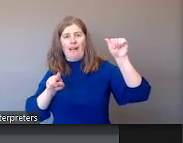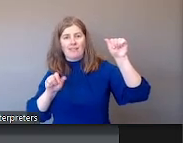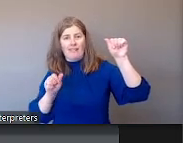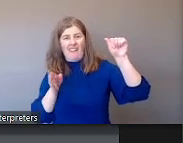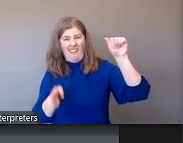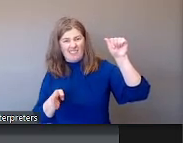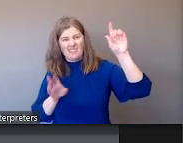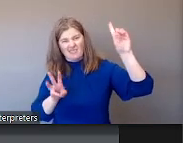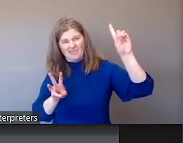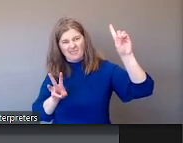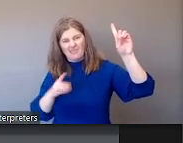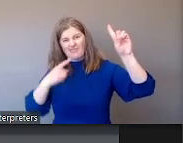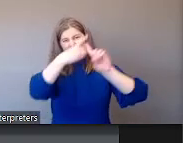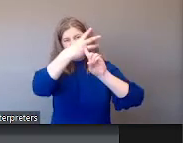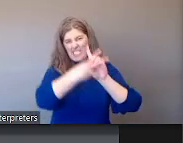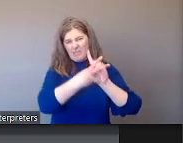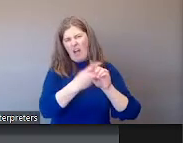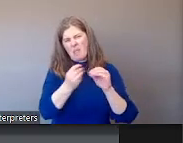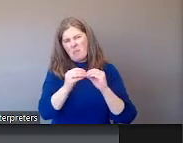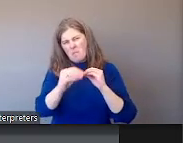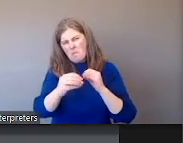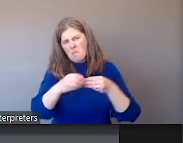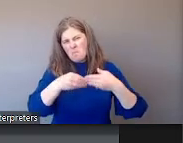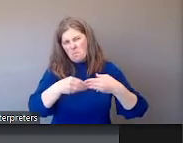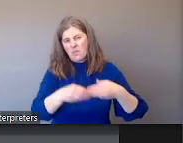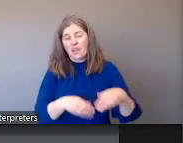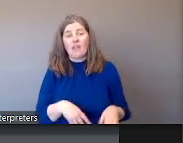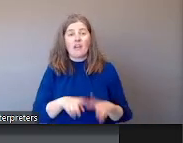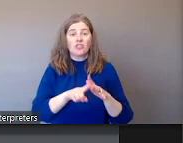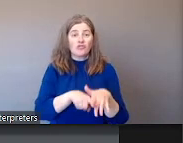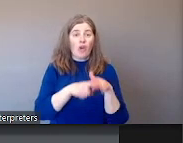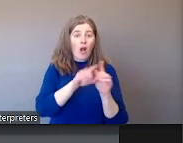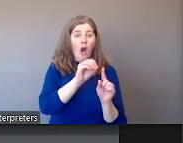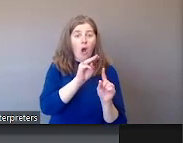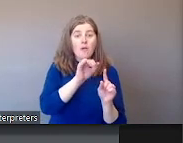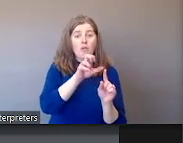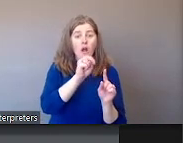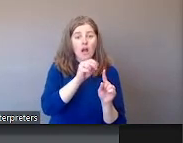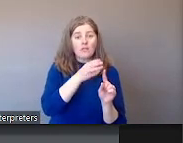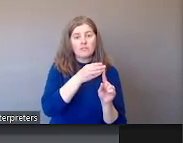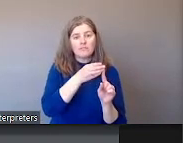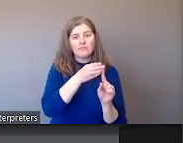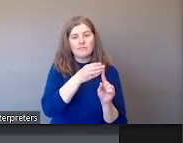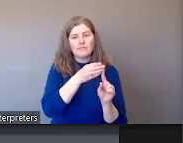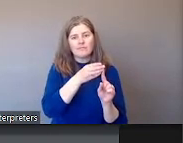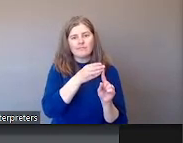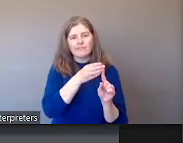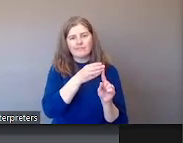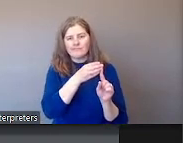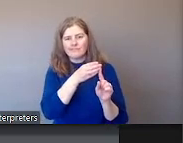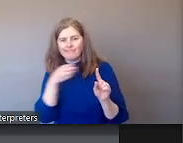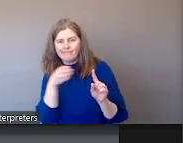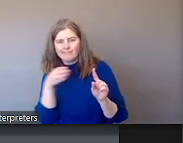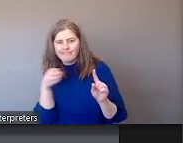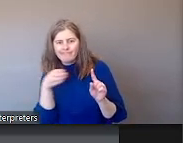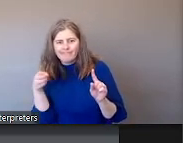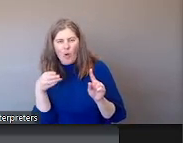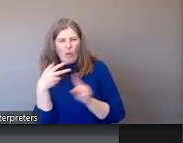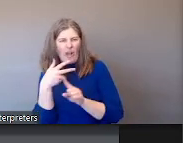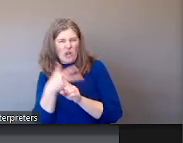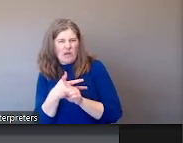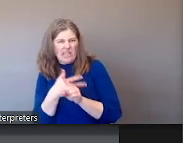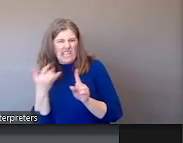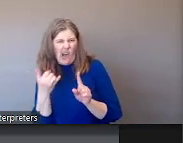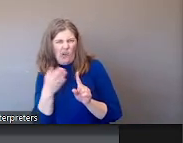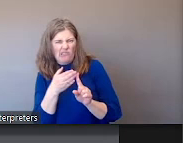it's about 6 months, maybe a little longer. If you look from the beginning of Omicron, well, we're only 3 months into it.